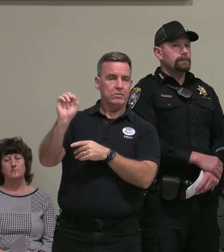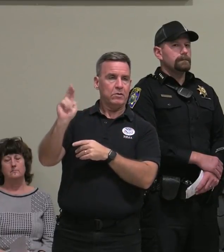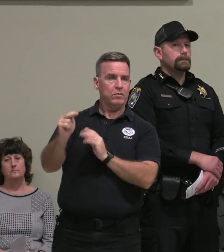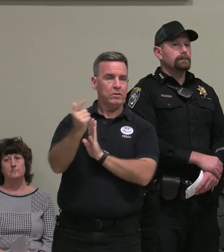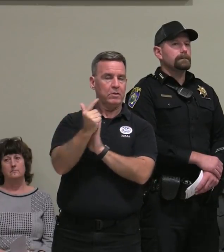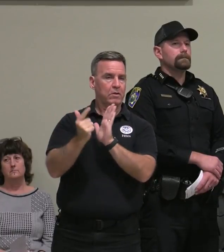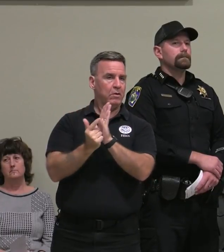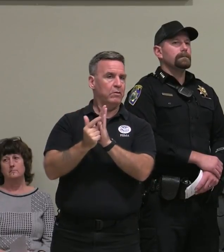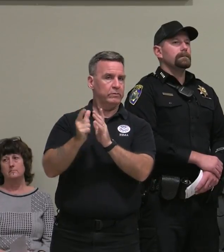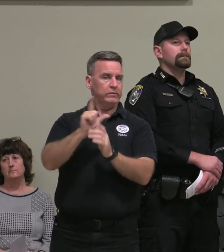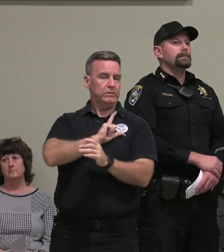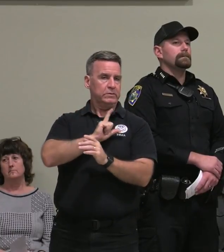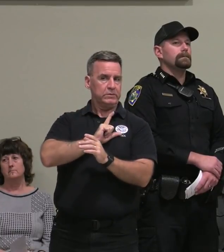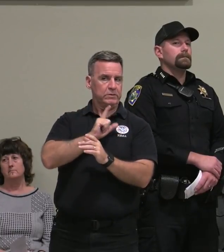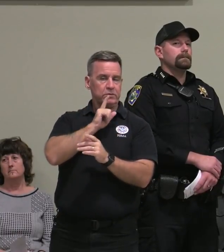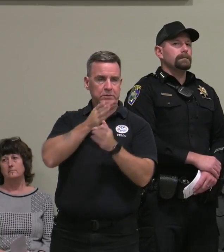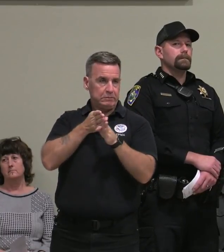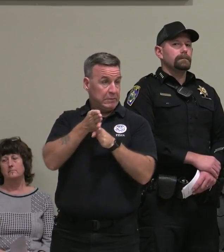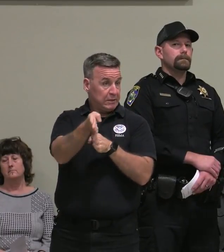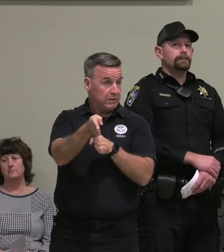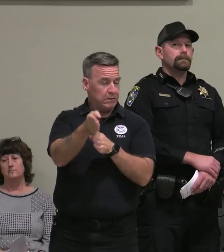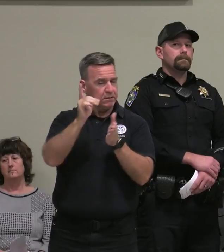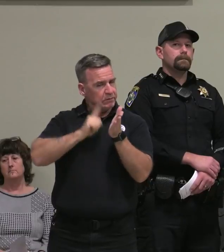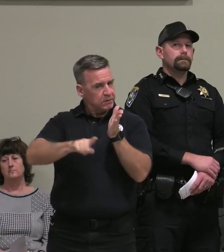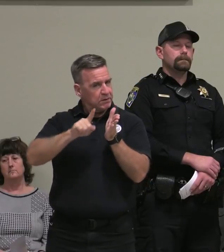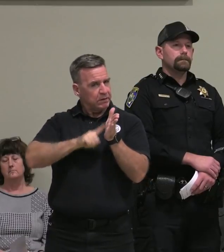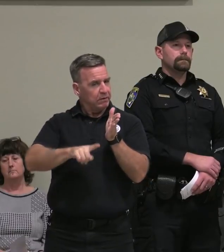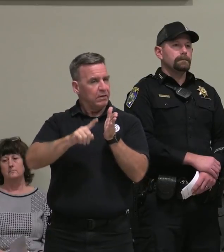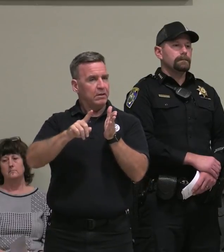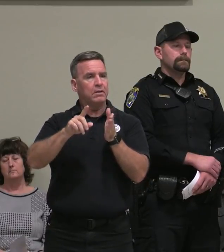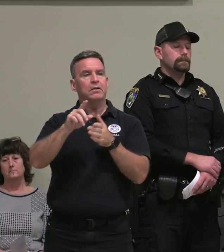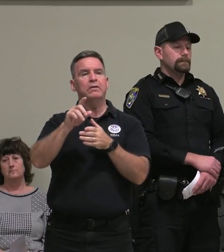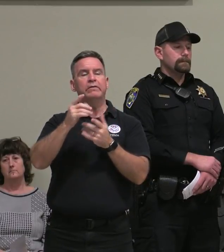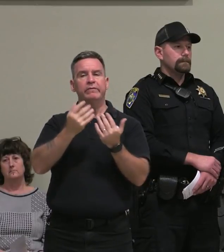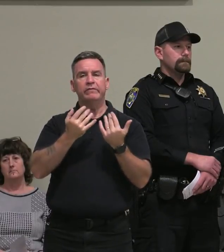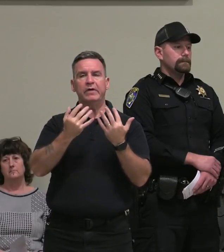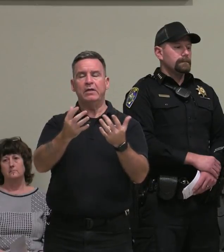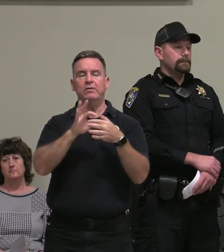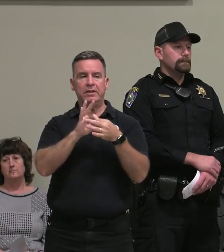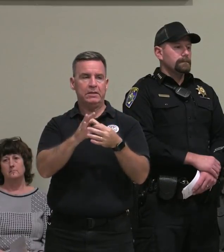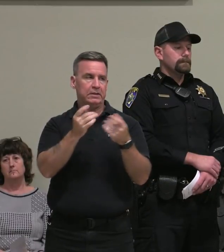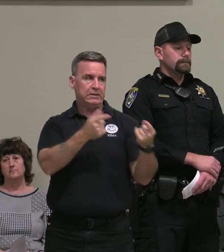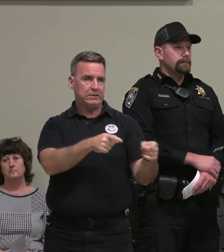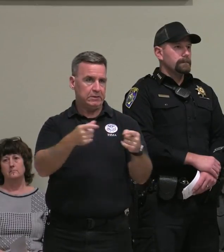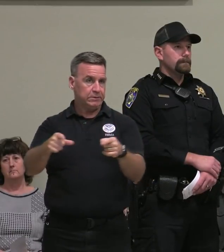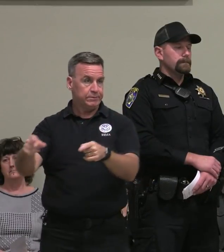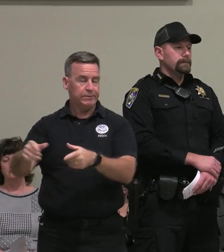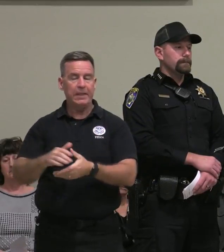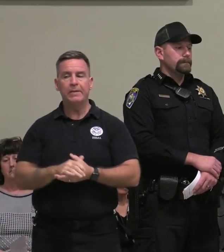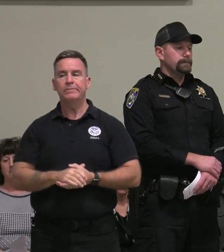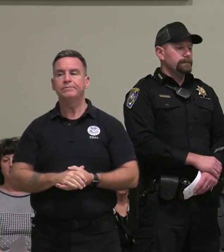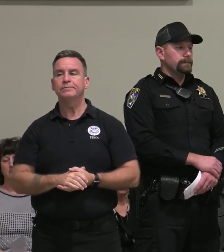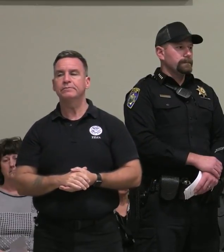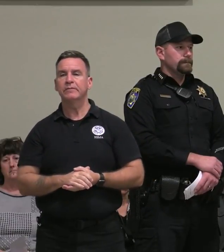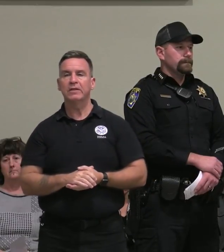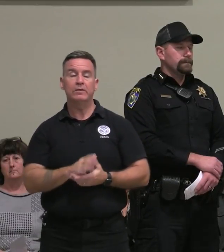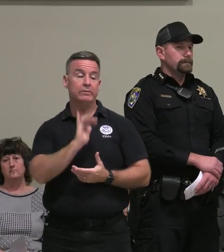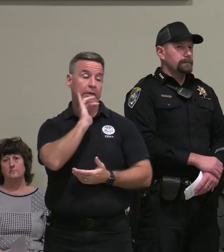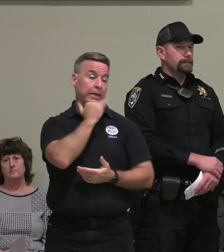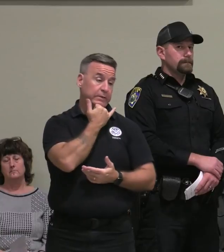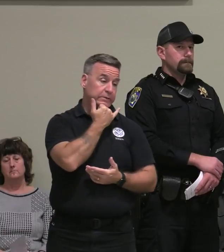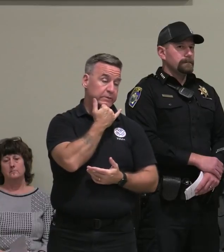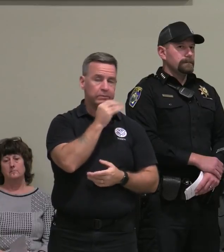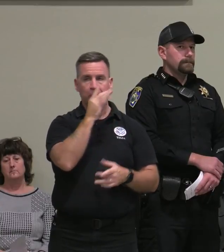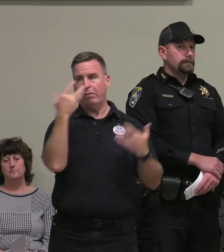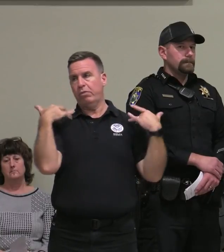law enforcement officers who specialize in the investigation of fire-related incidents, be it accidental,